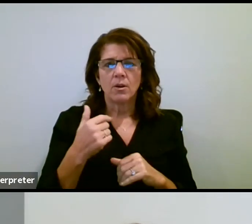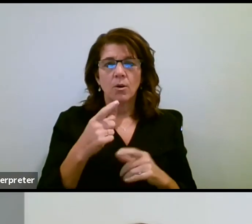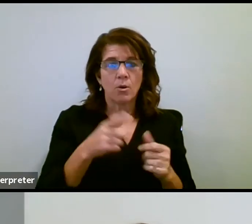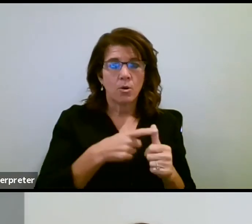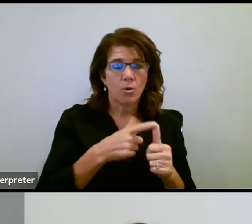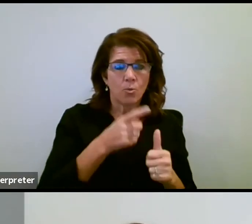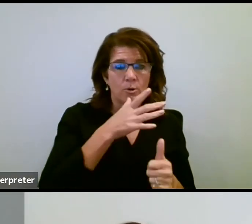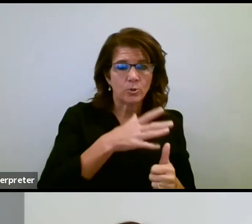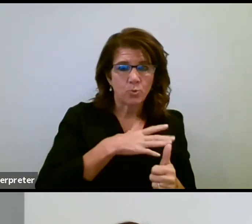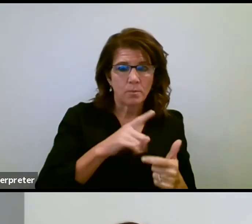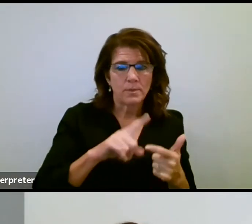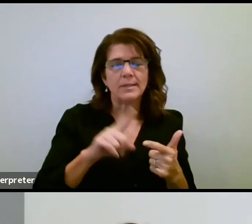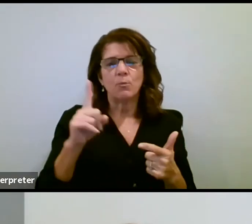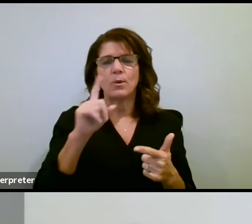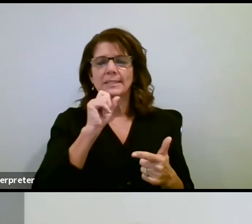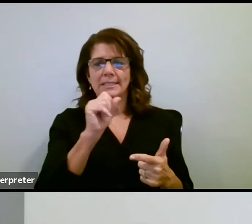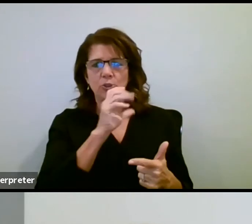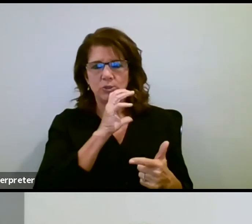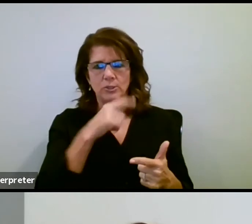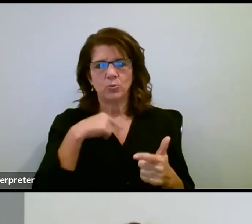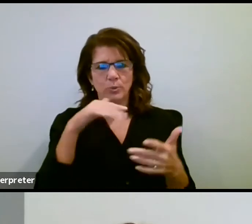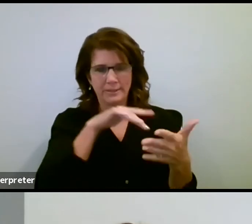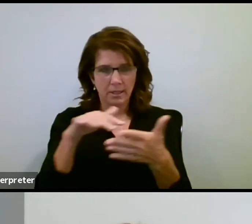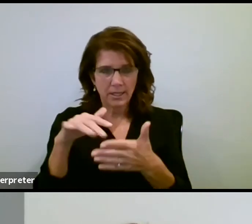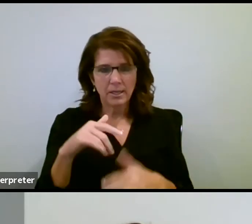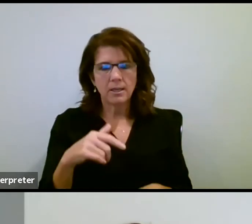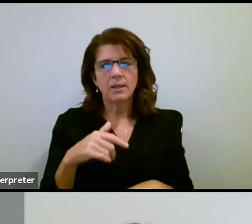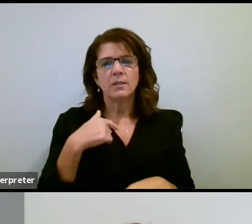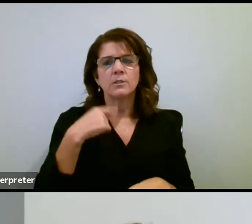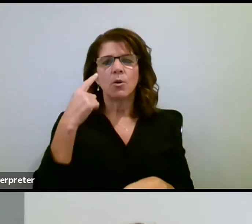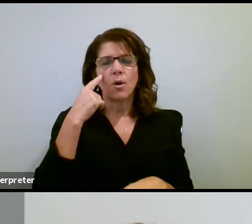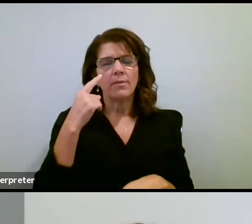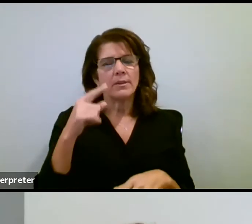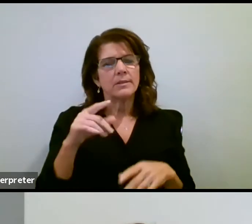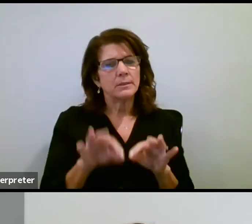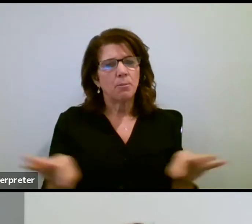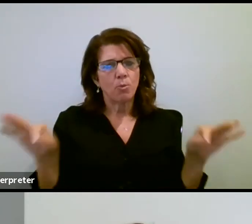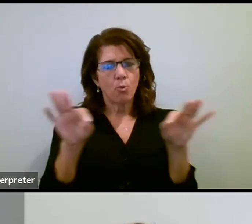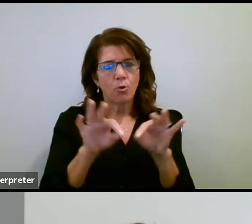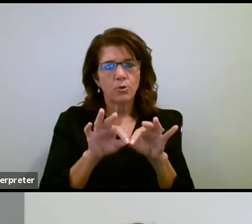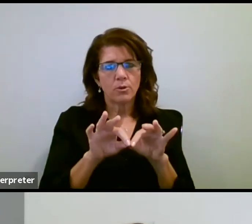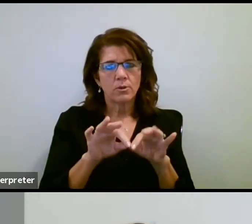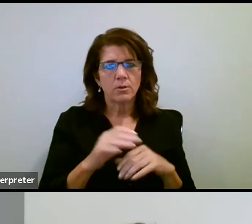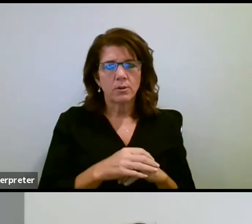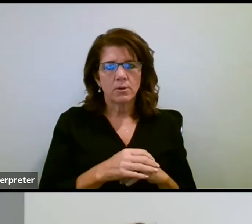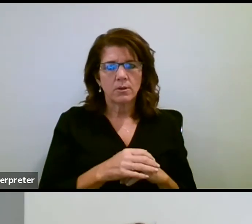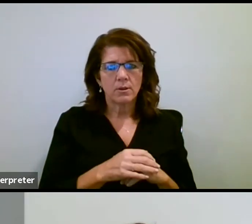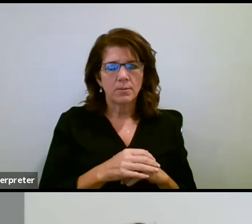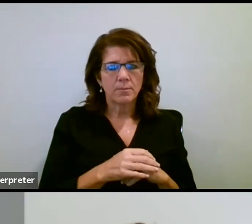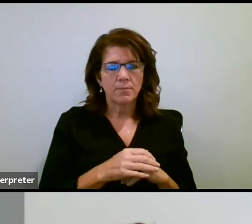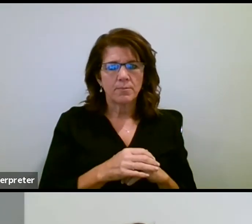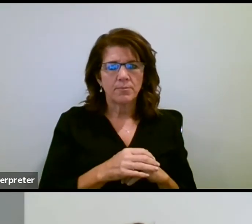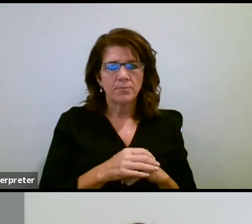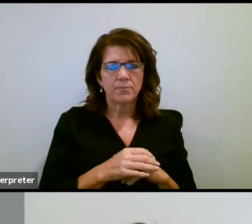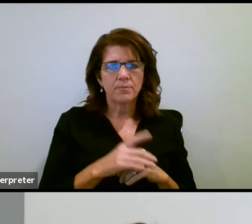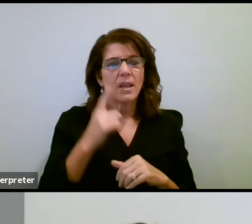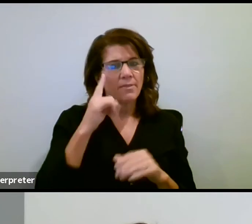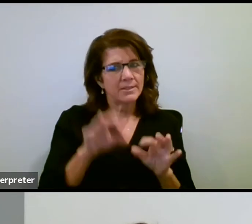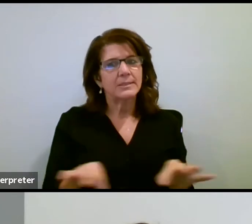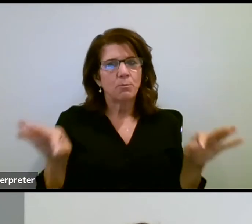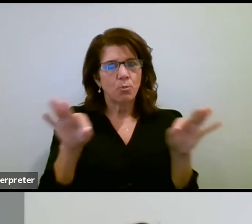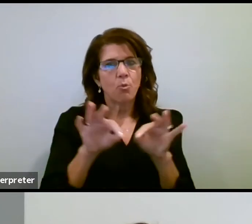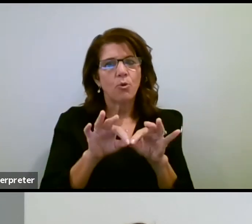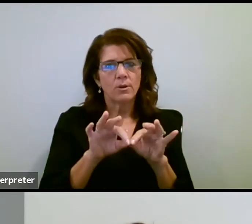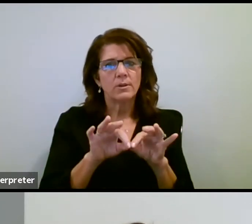women, the other is senior citizens, which is older adults. So I think this is very important. On the developing world versus developed world,